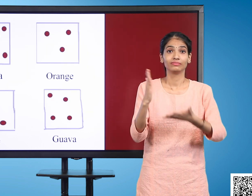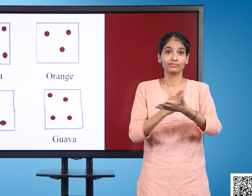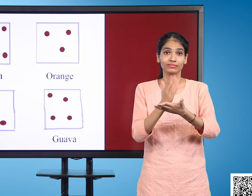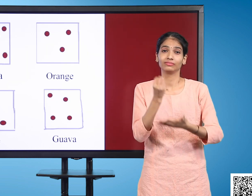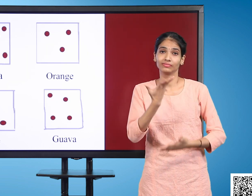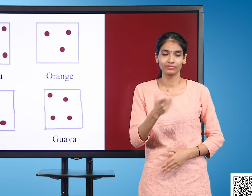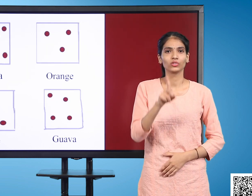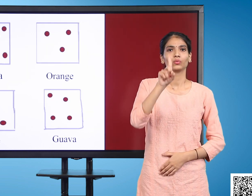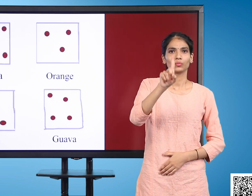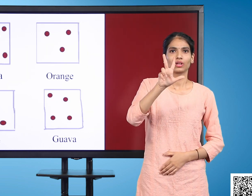Page 186.